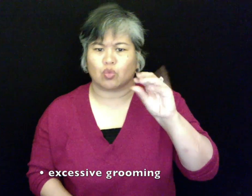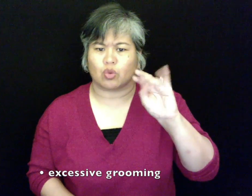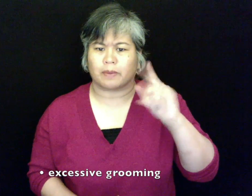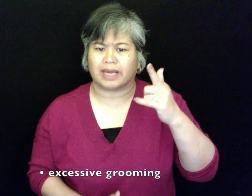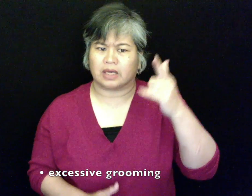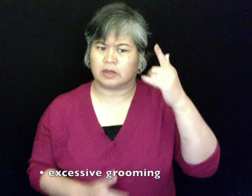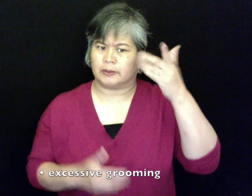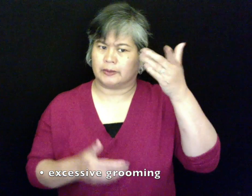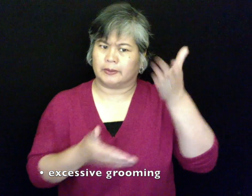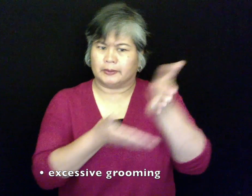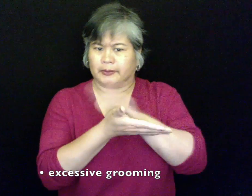Excessive grooming.